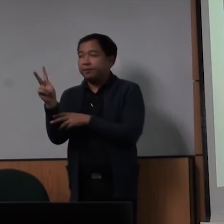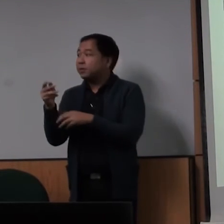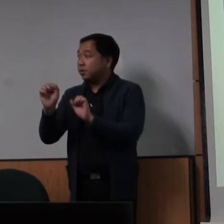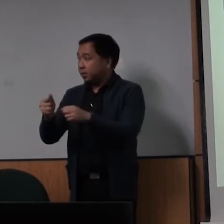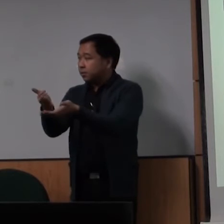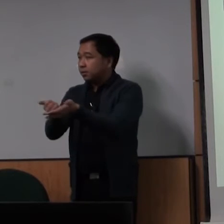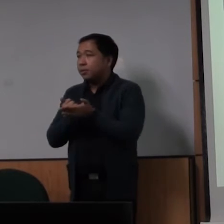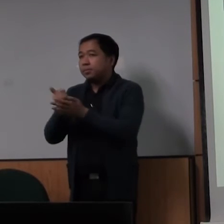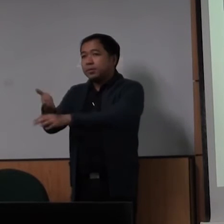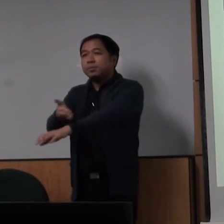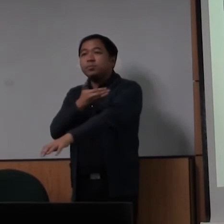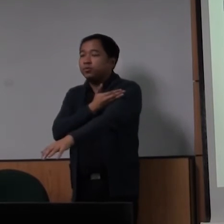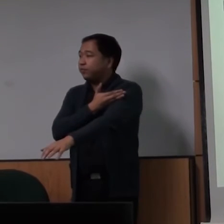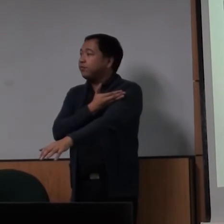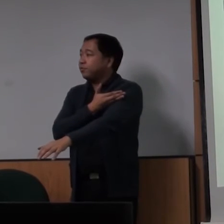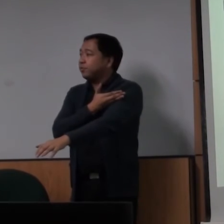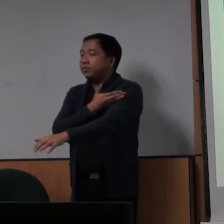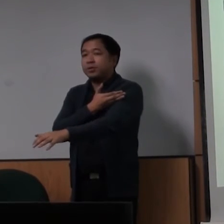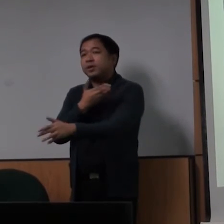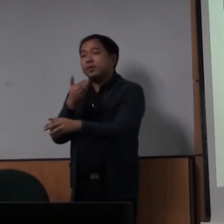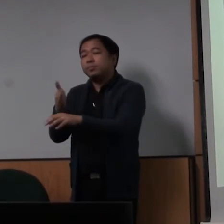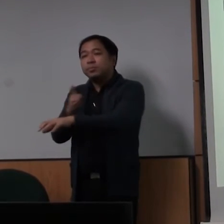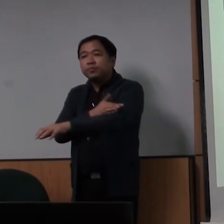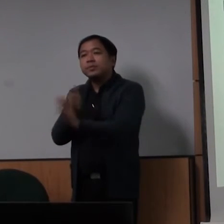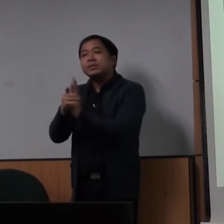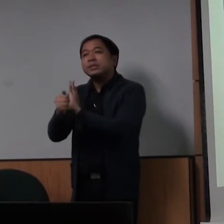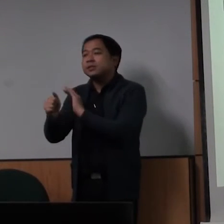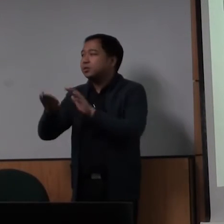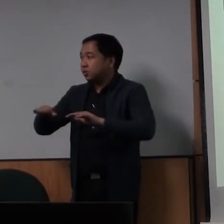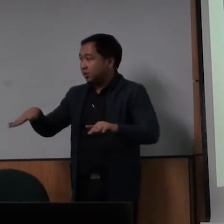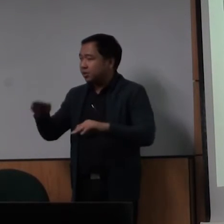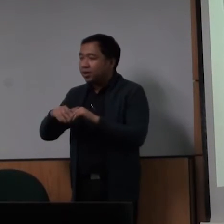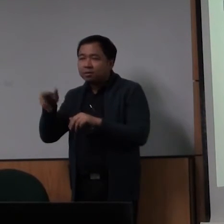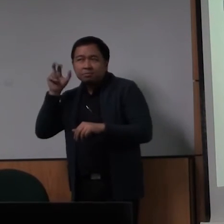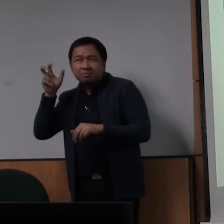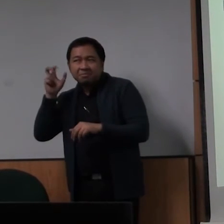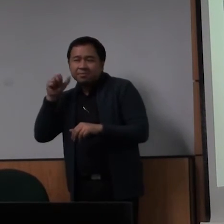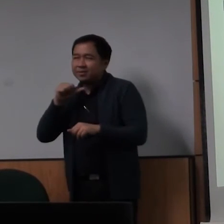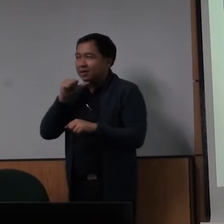improve the performance of the children than just yung auditory.